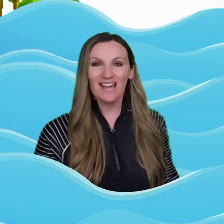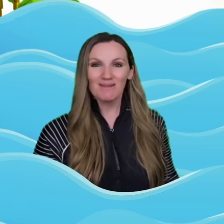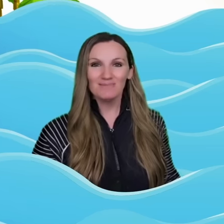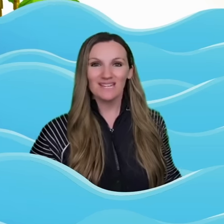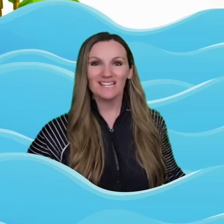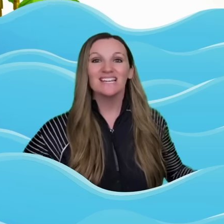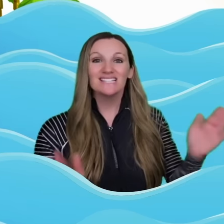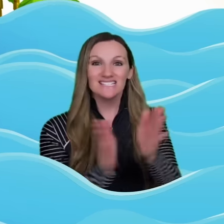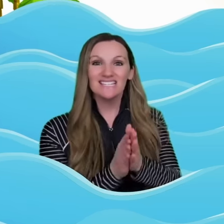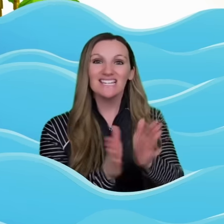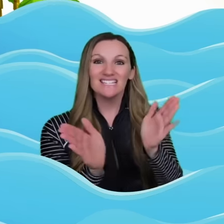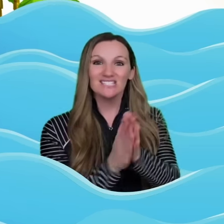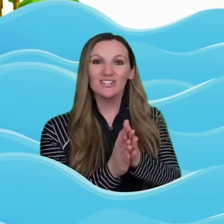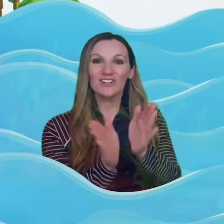it?